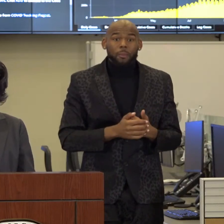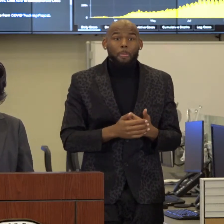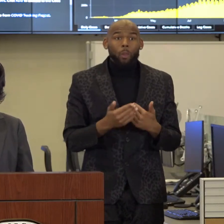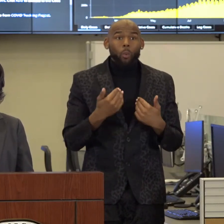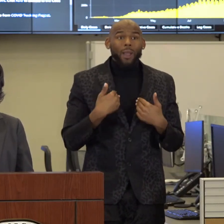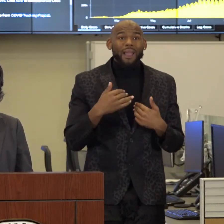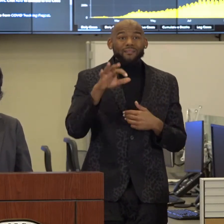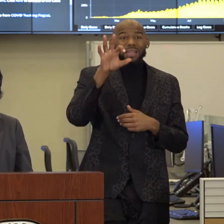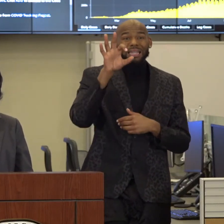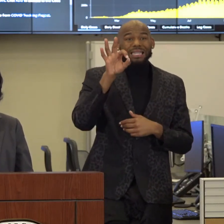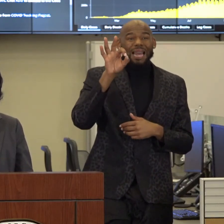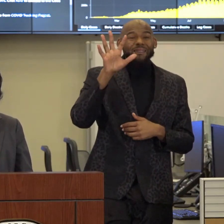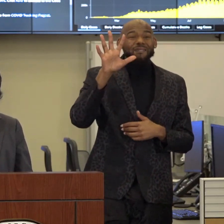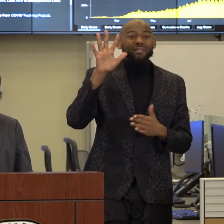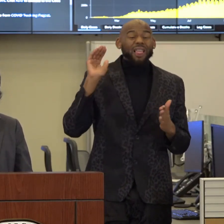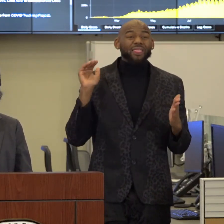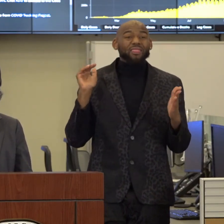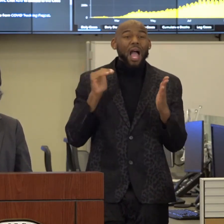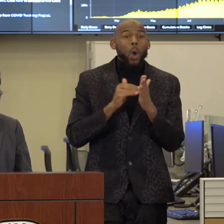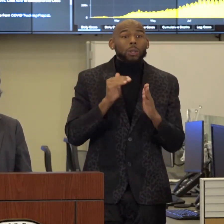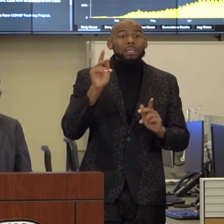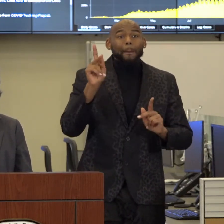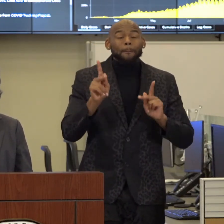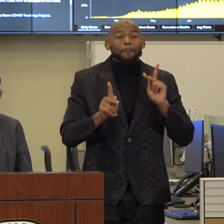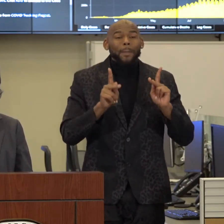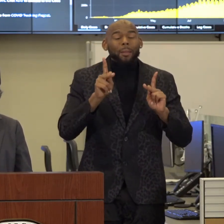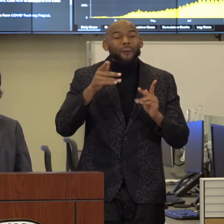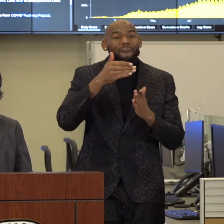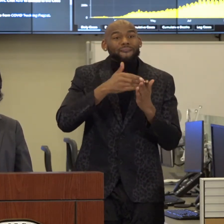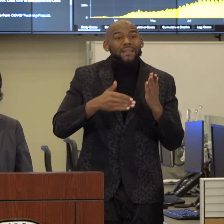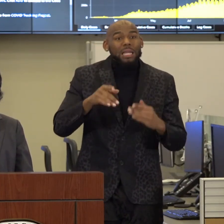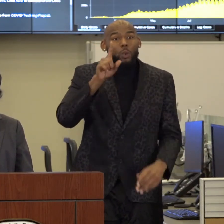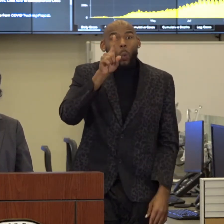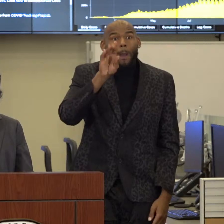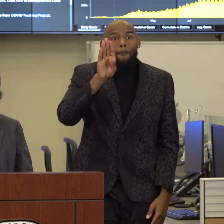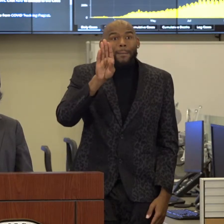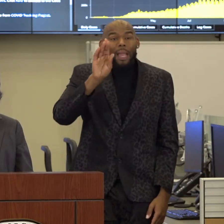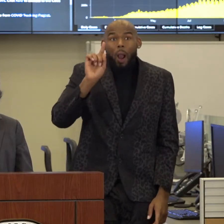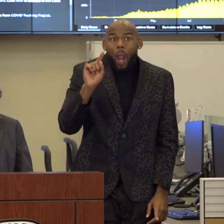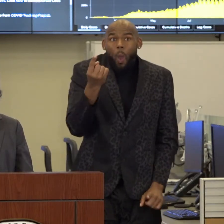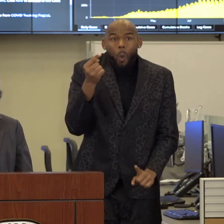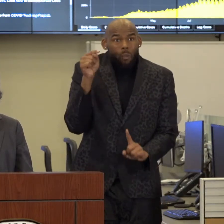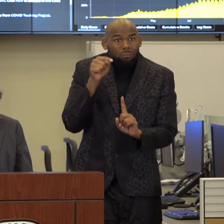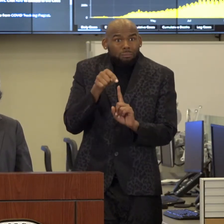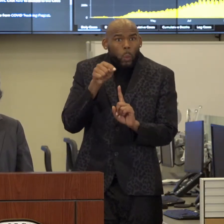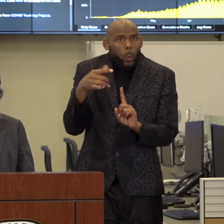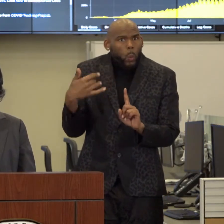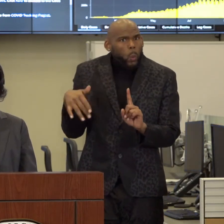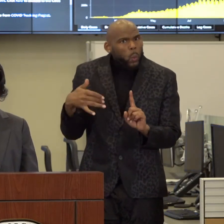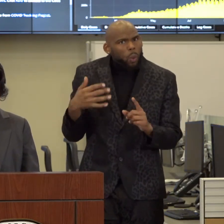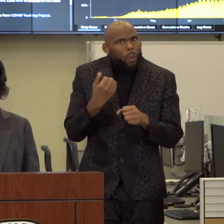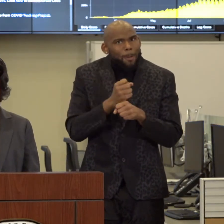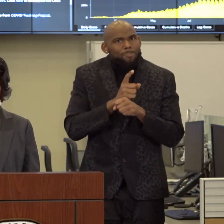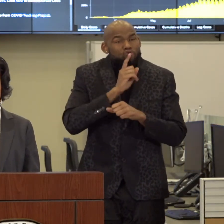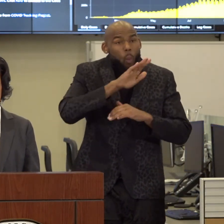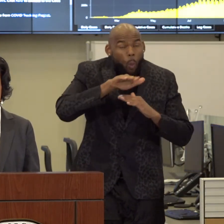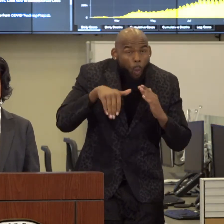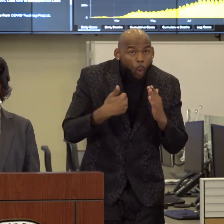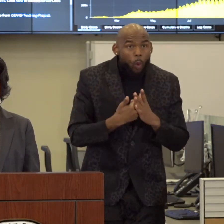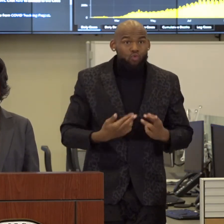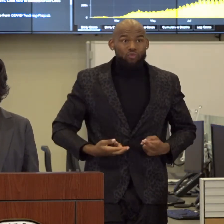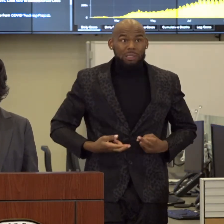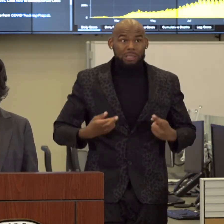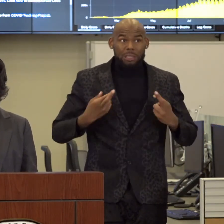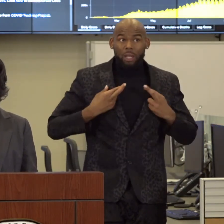have 95,000 people in Phase 1B alone. We want to make sure that all of our residents